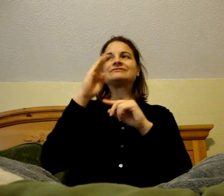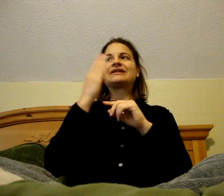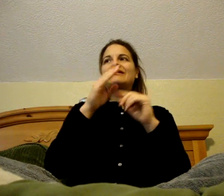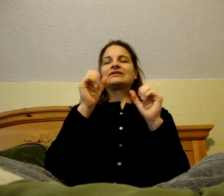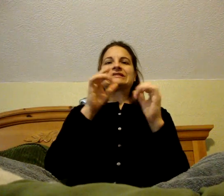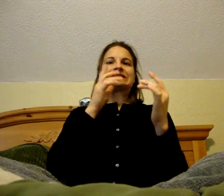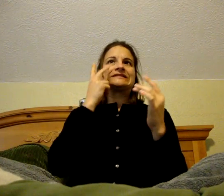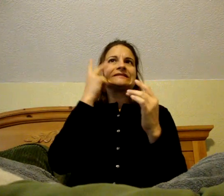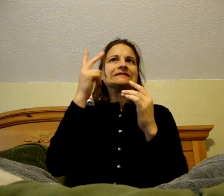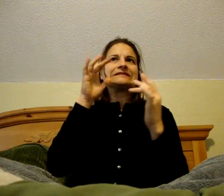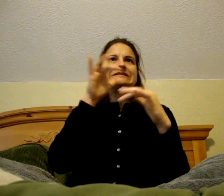fly.